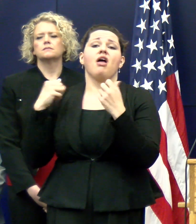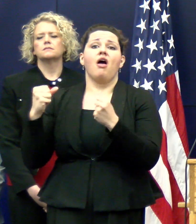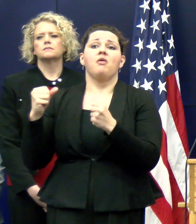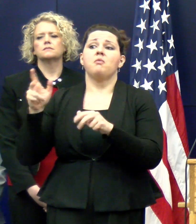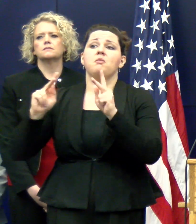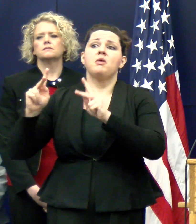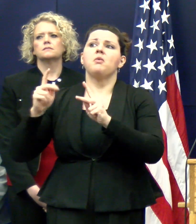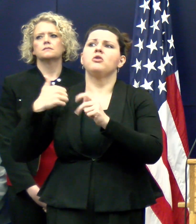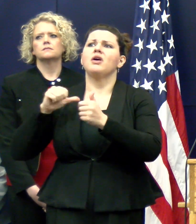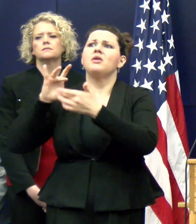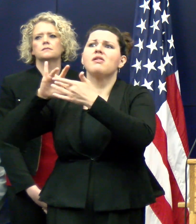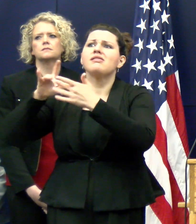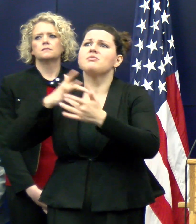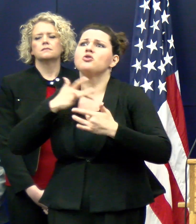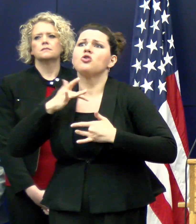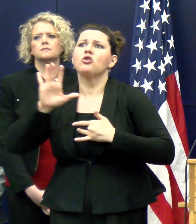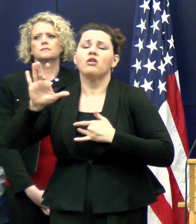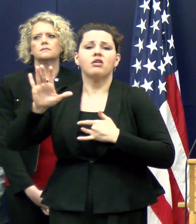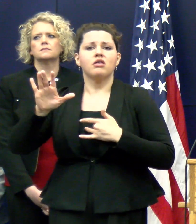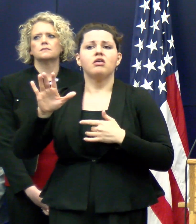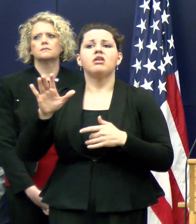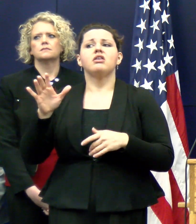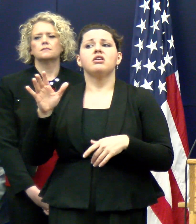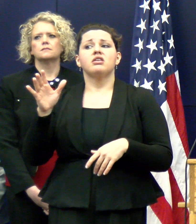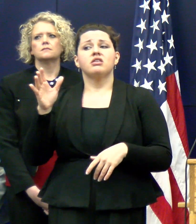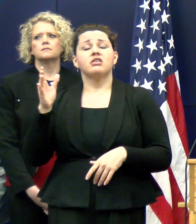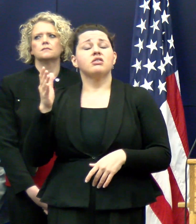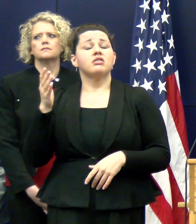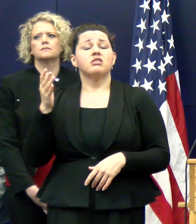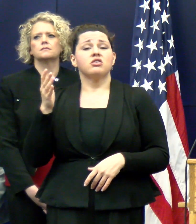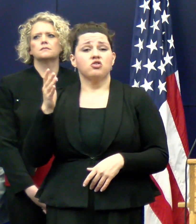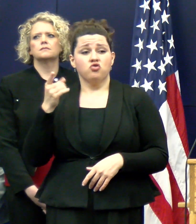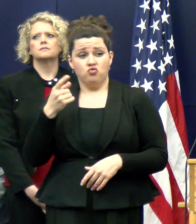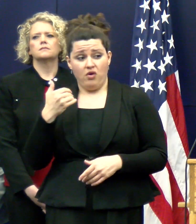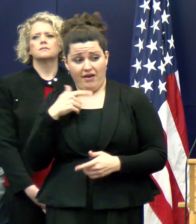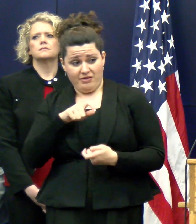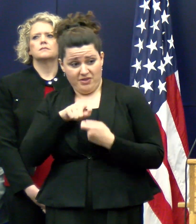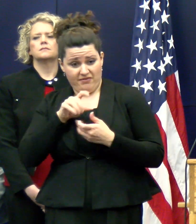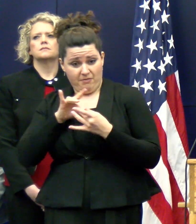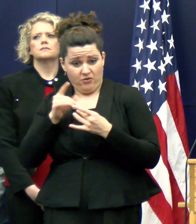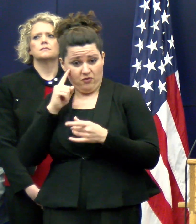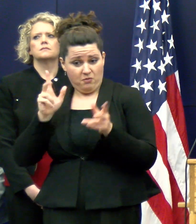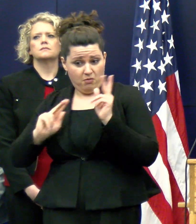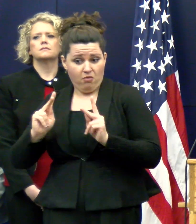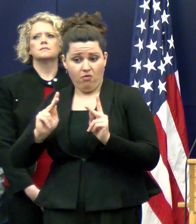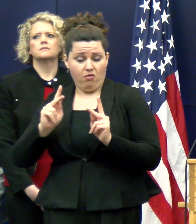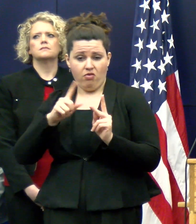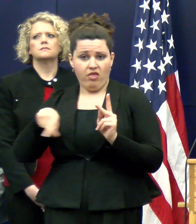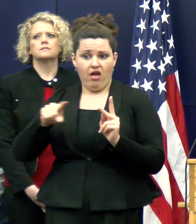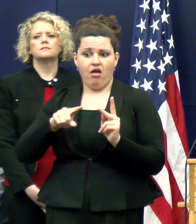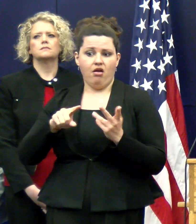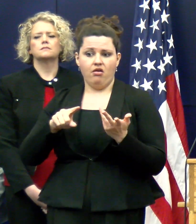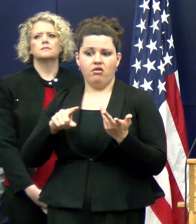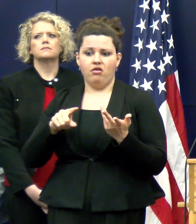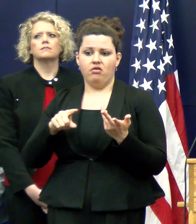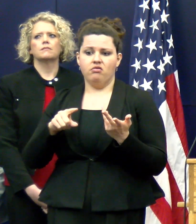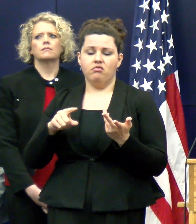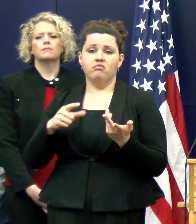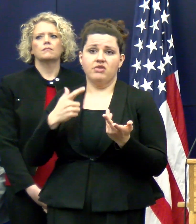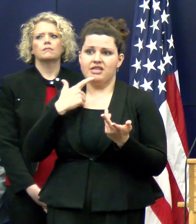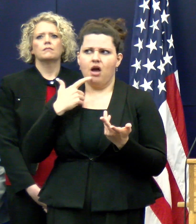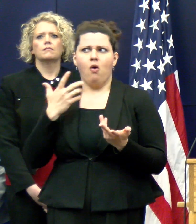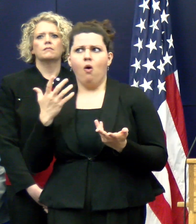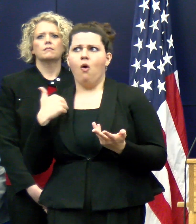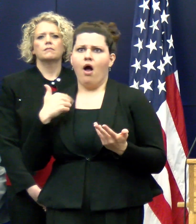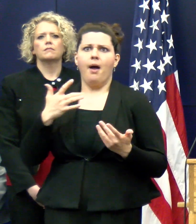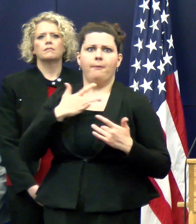concerns in terms of interactions. Is there any particular message that you have for individuals who are claiming, that they have